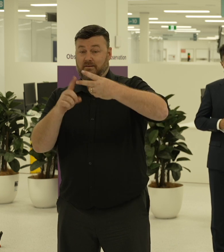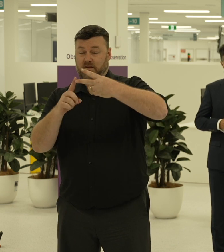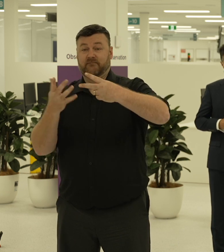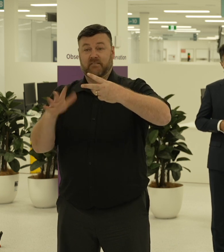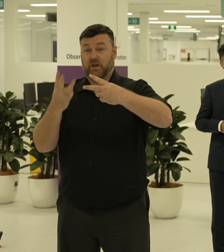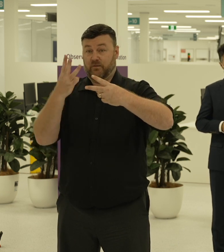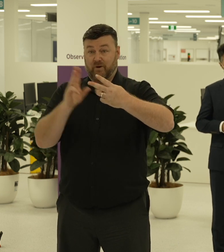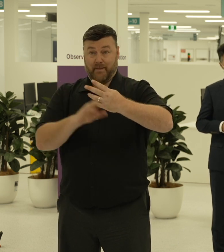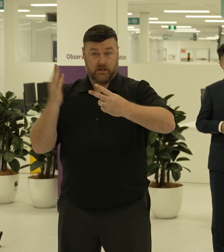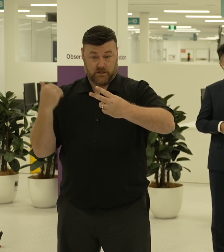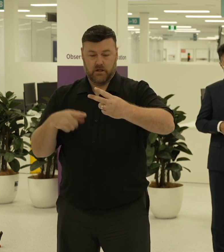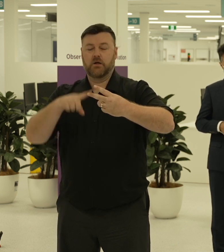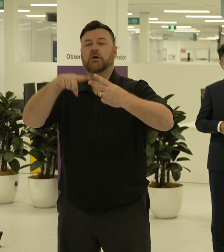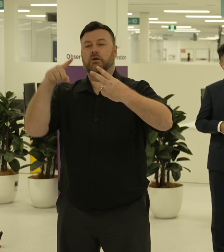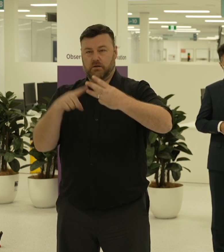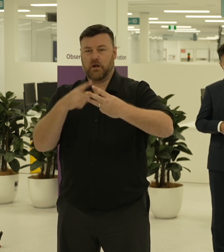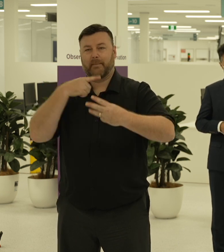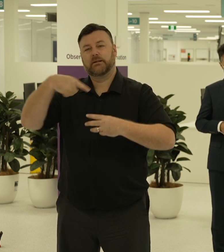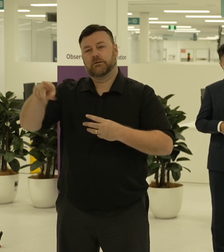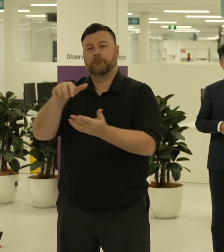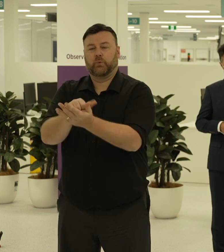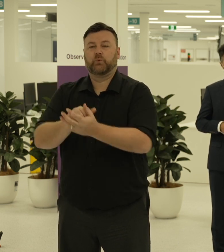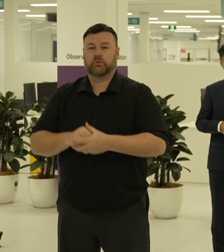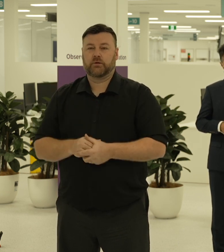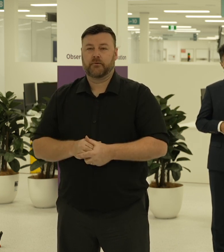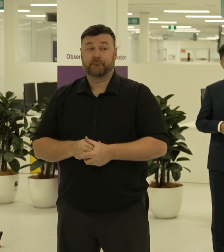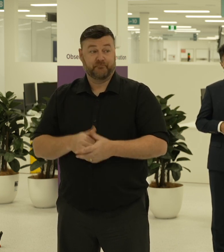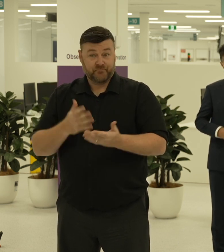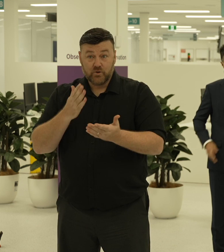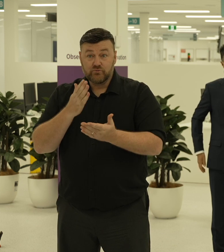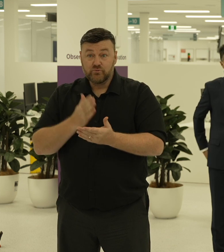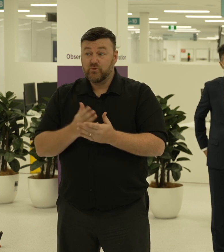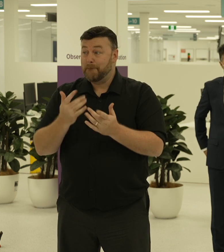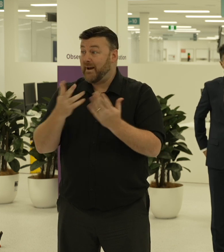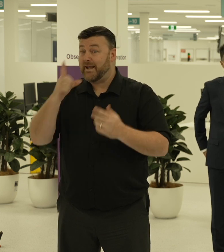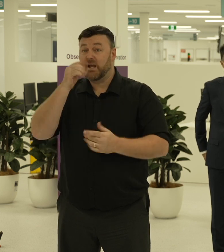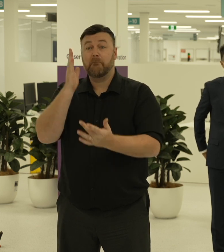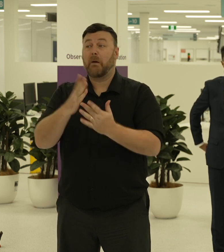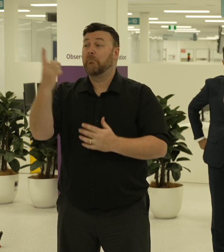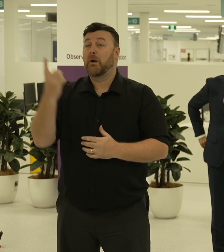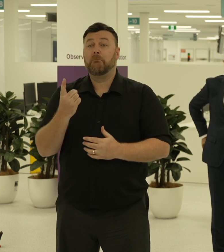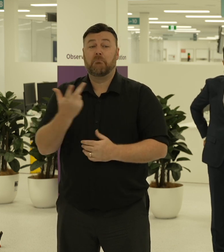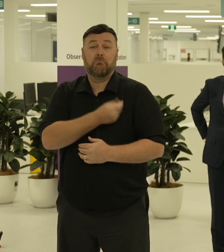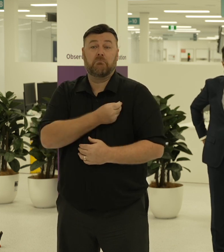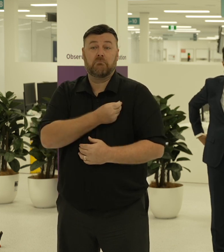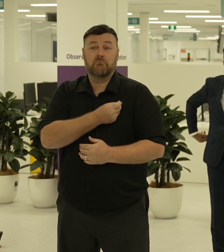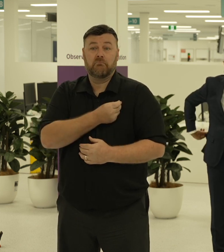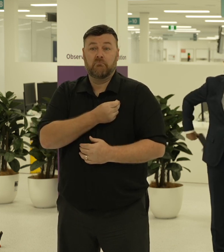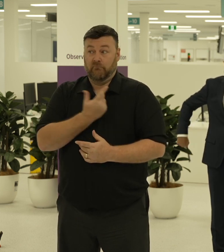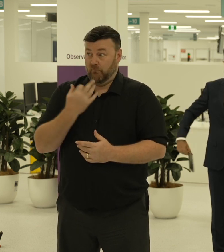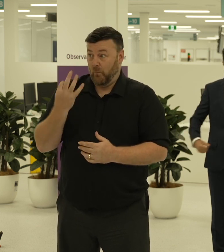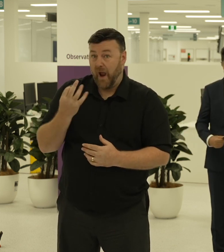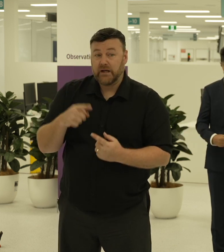vaccination, please make an appointment. We have walk-ins at many of our centres right across the state. There's no need to